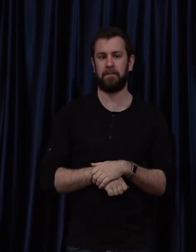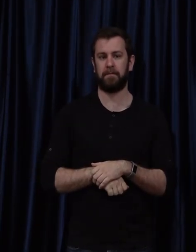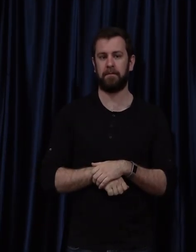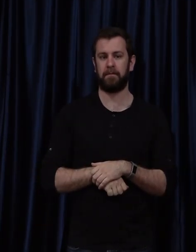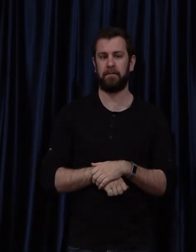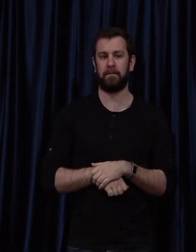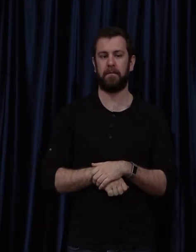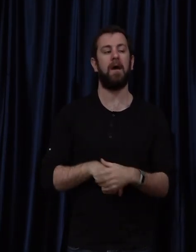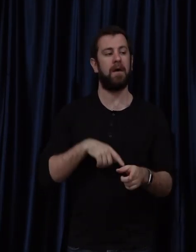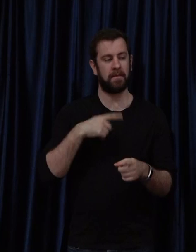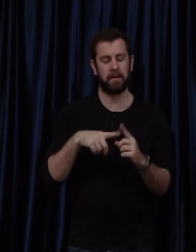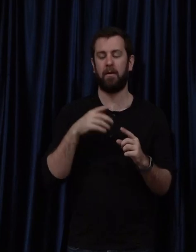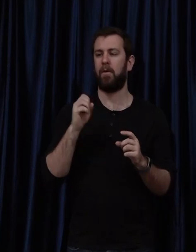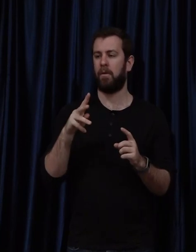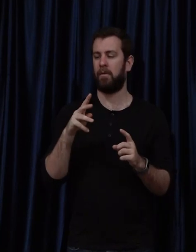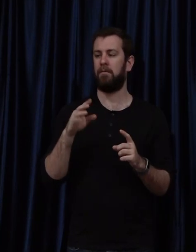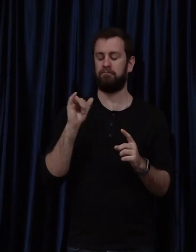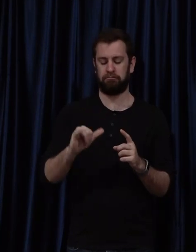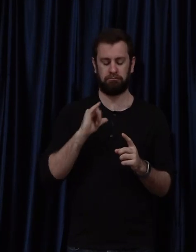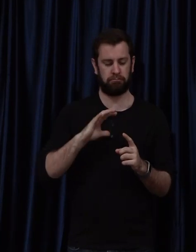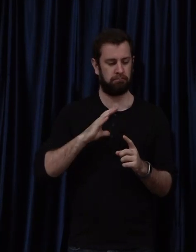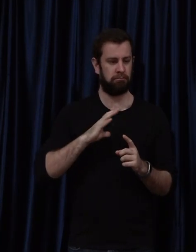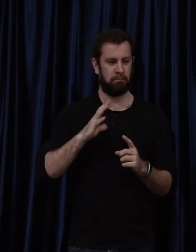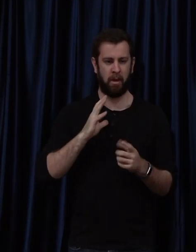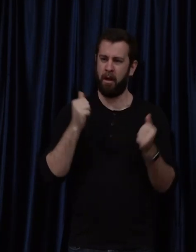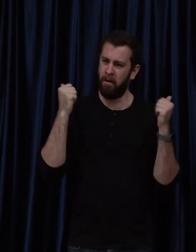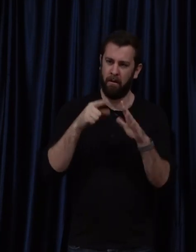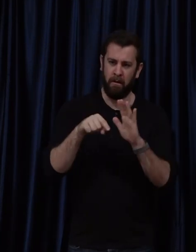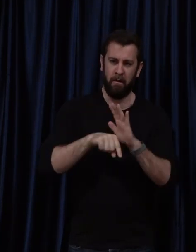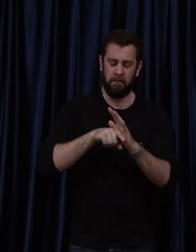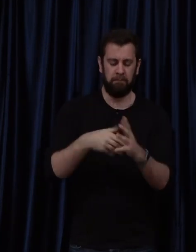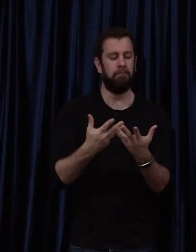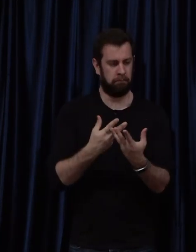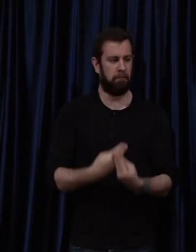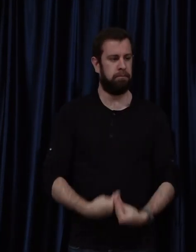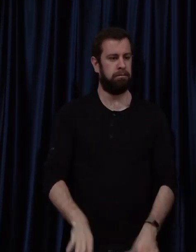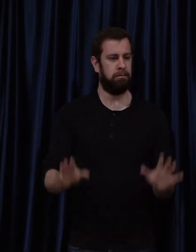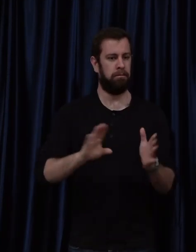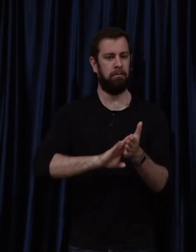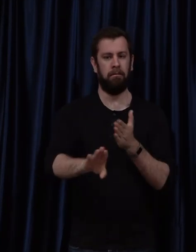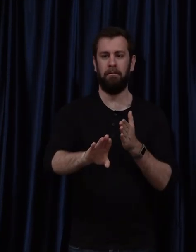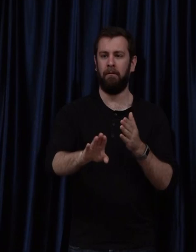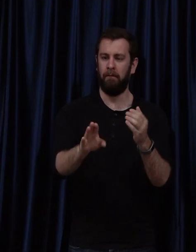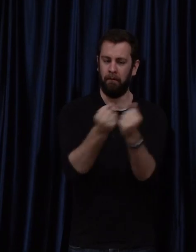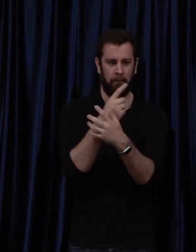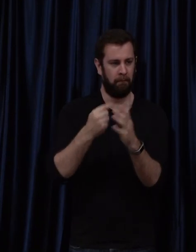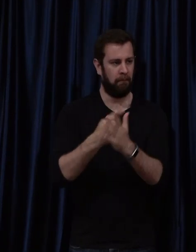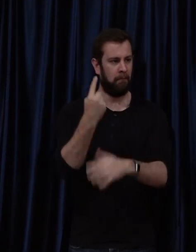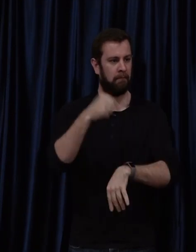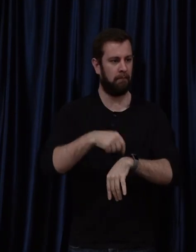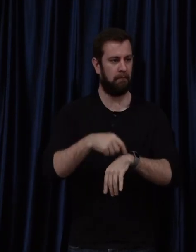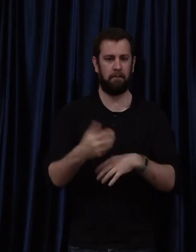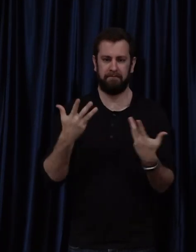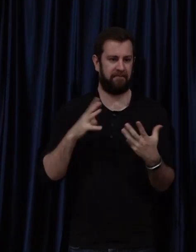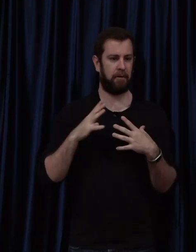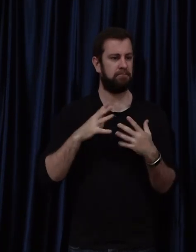Then he can release all negativity in one go, because he knows whoever has harmed you, as